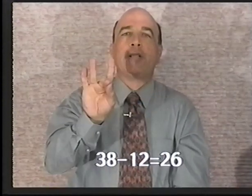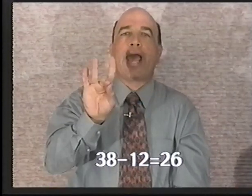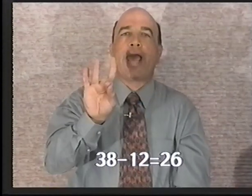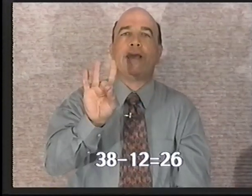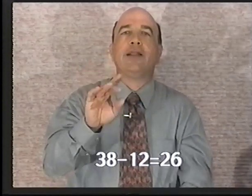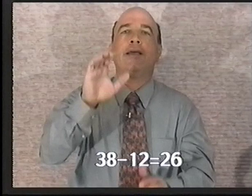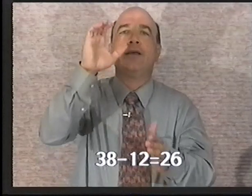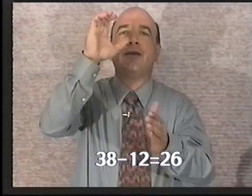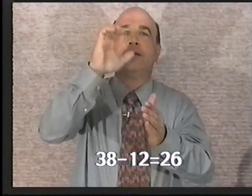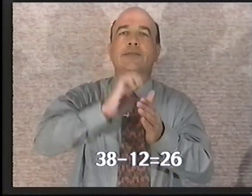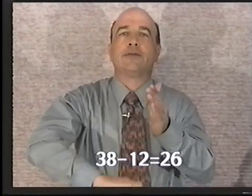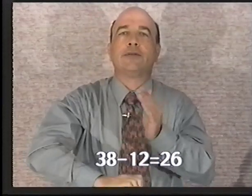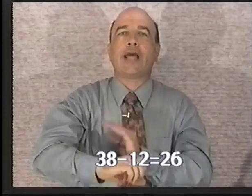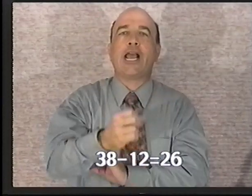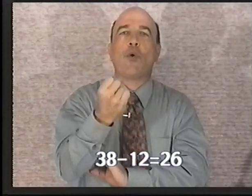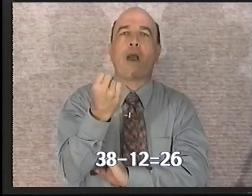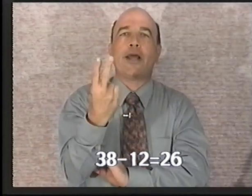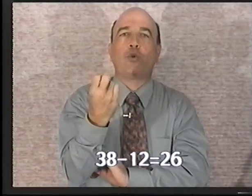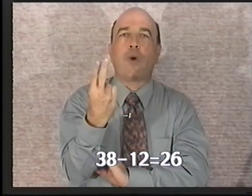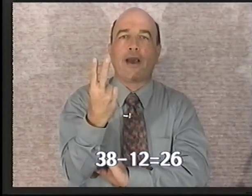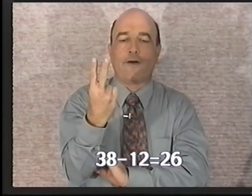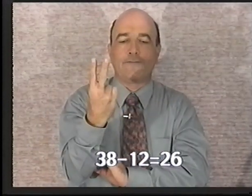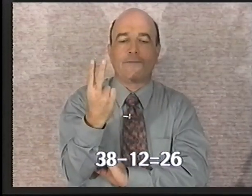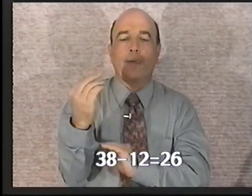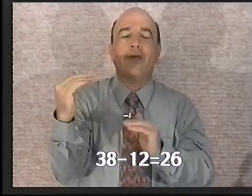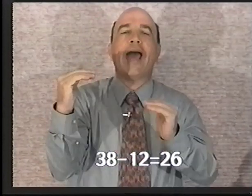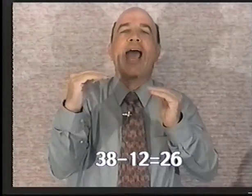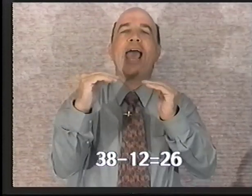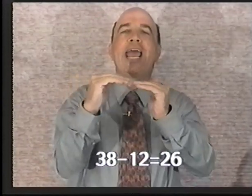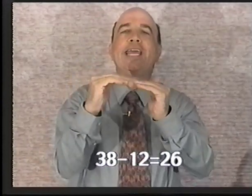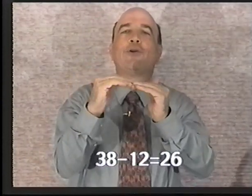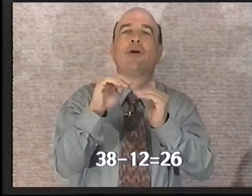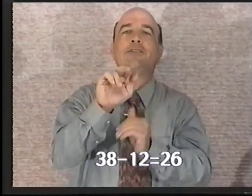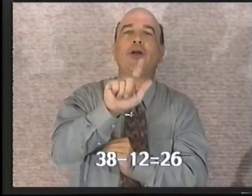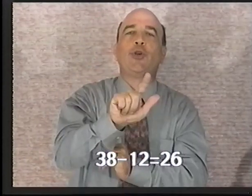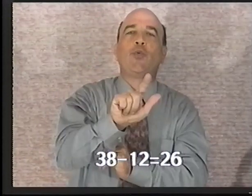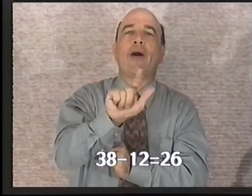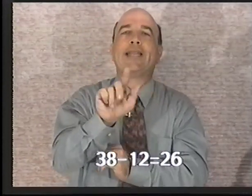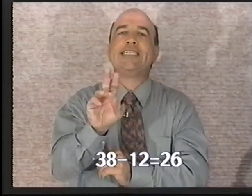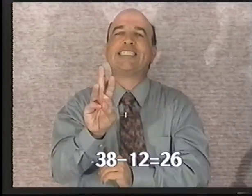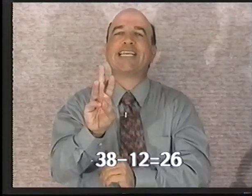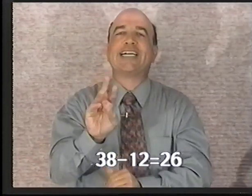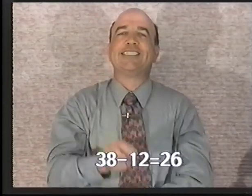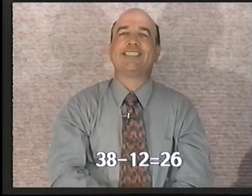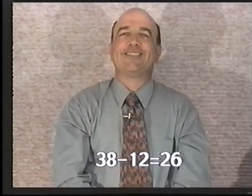38 take away 12 equals 26.